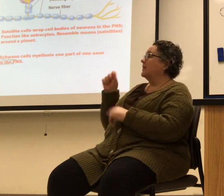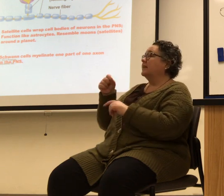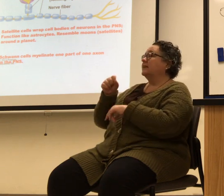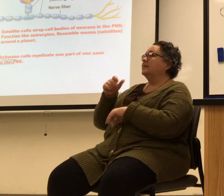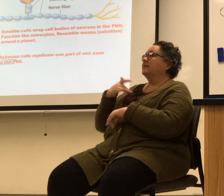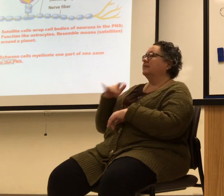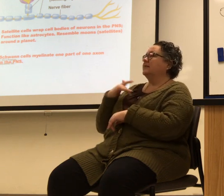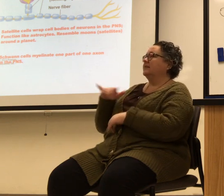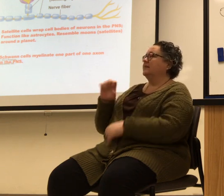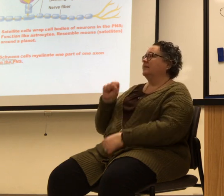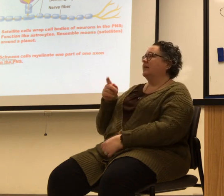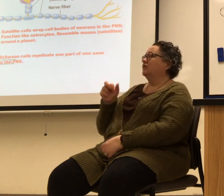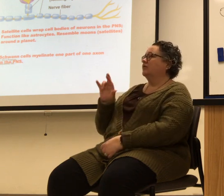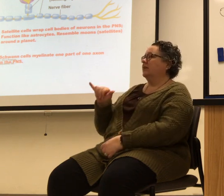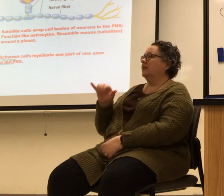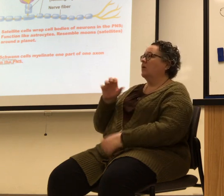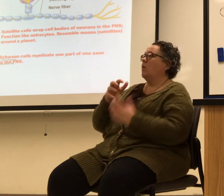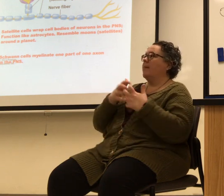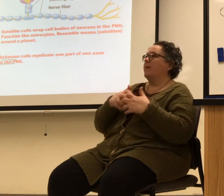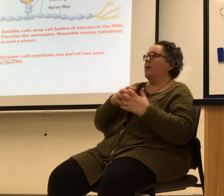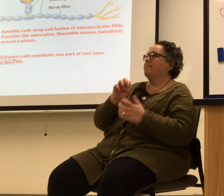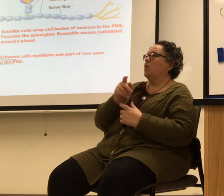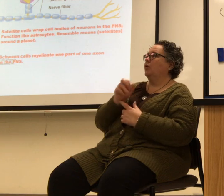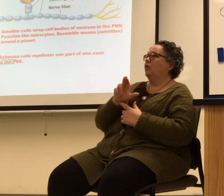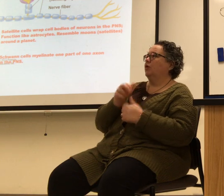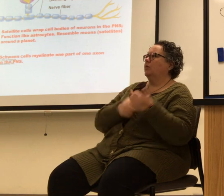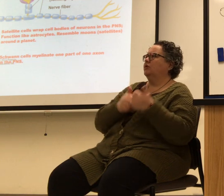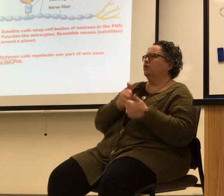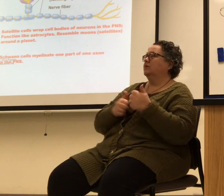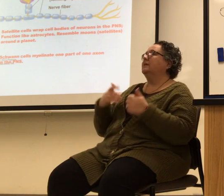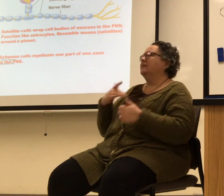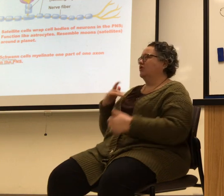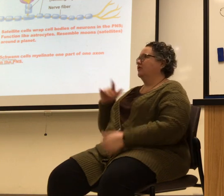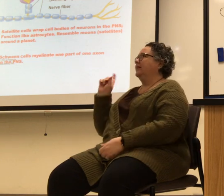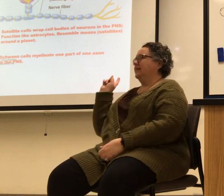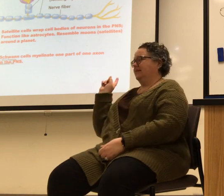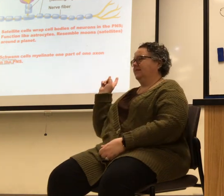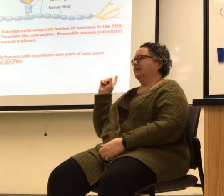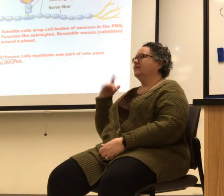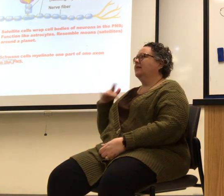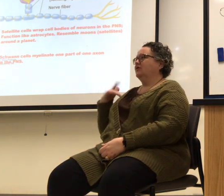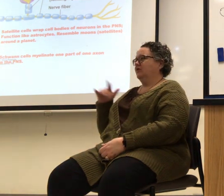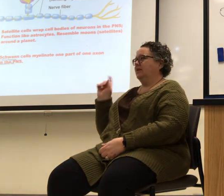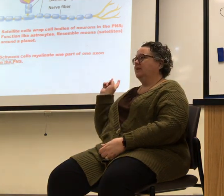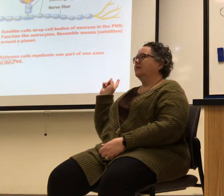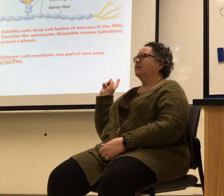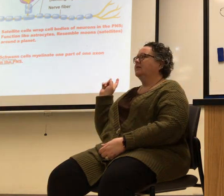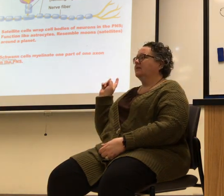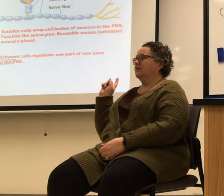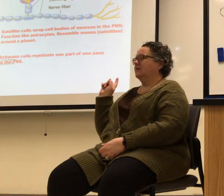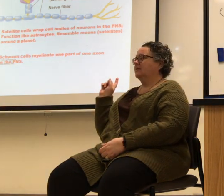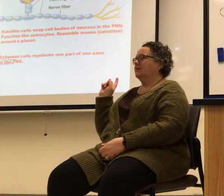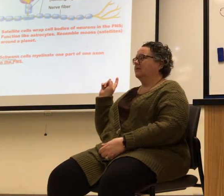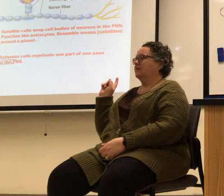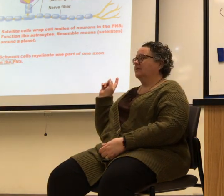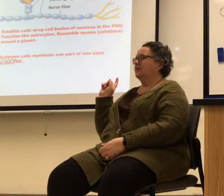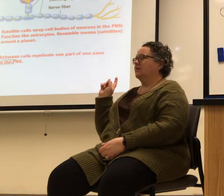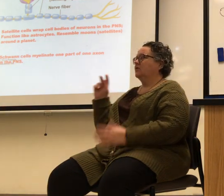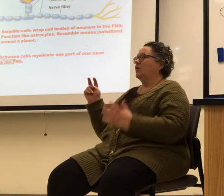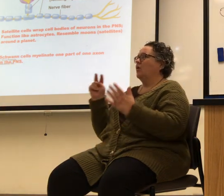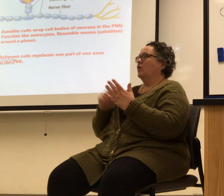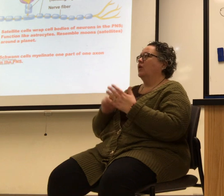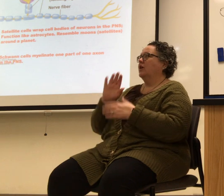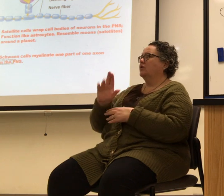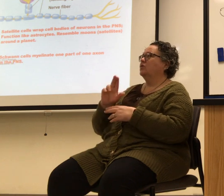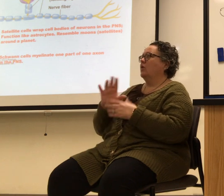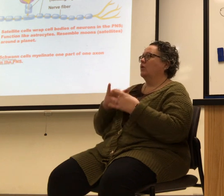Sensory or motor, what do you think? It is sensory. Unipolar is what we called it. So go back and look at your notes if